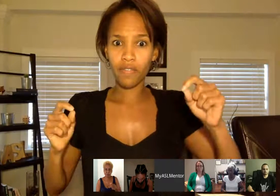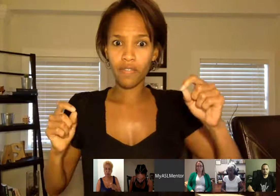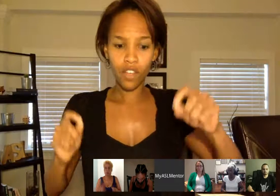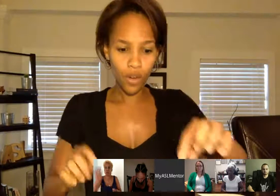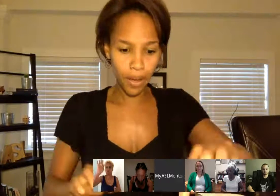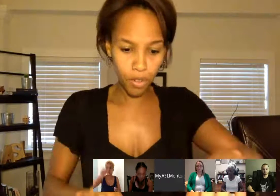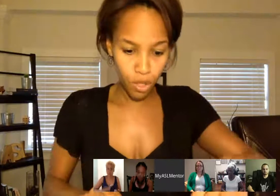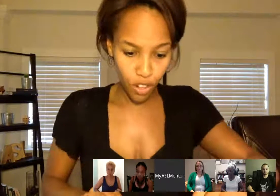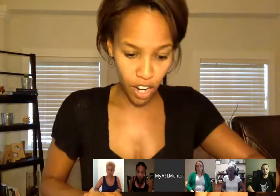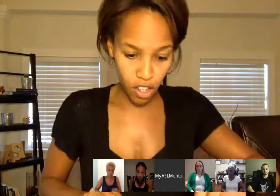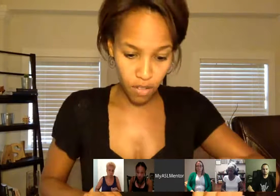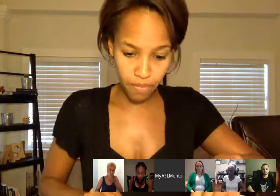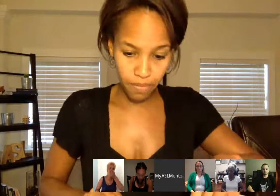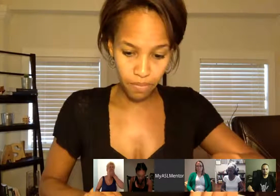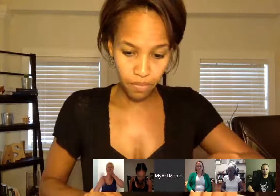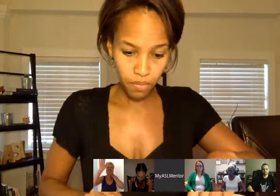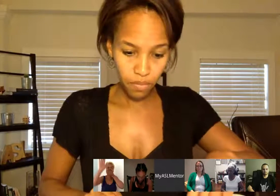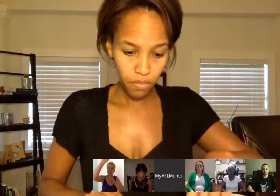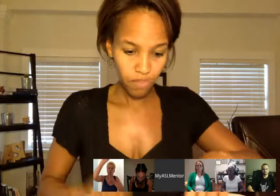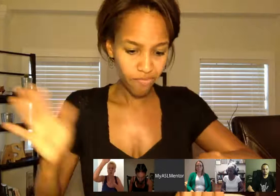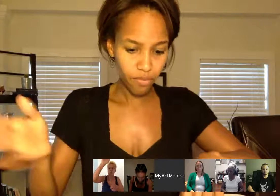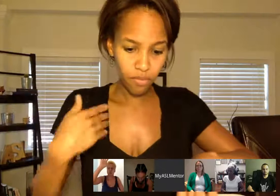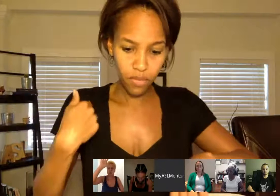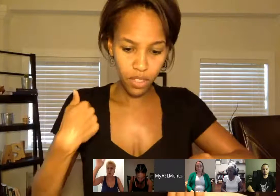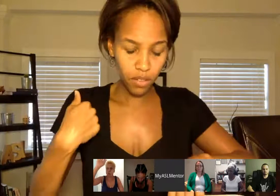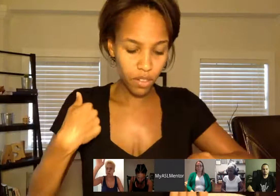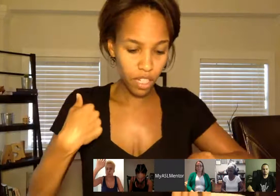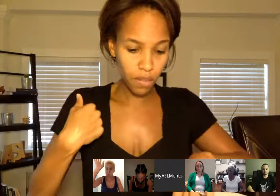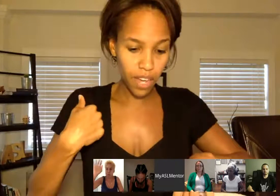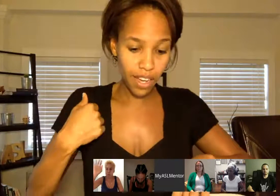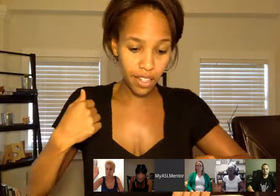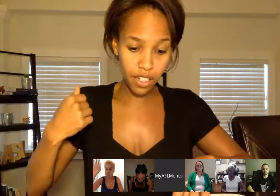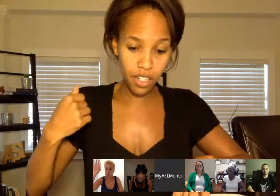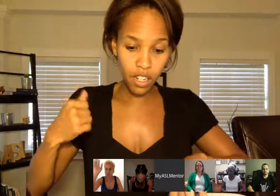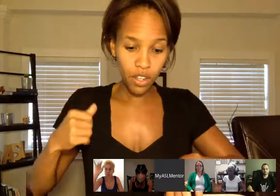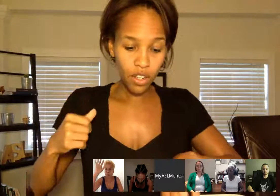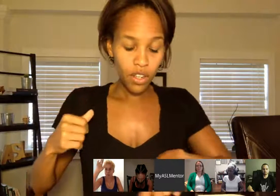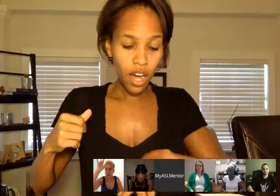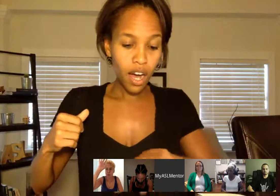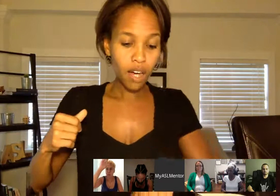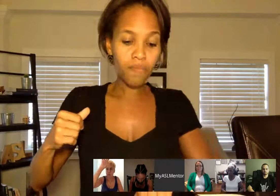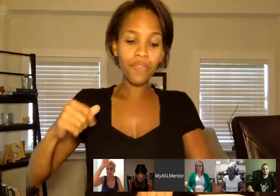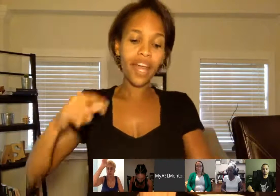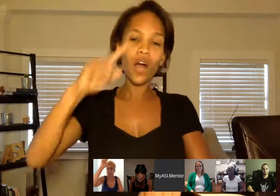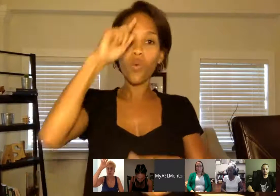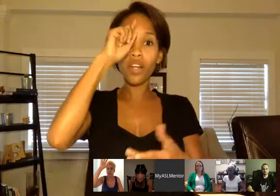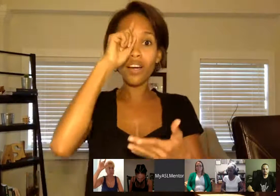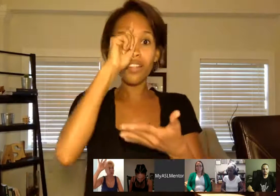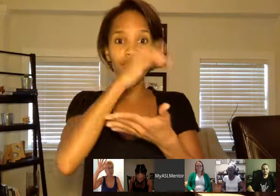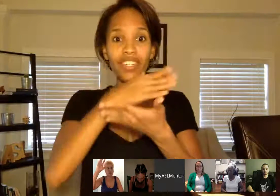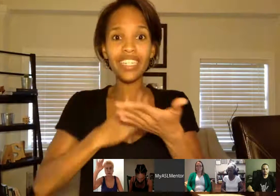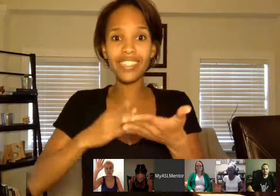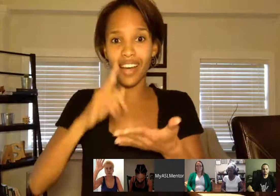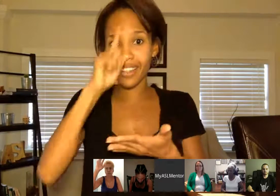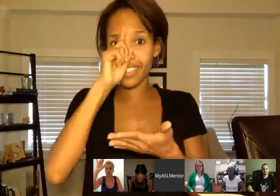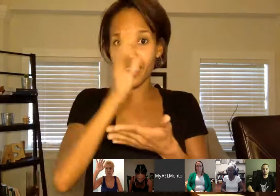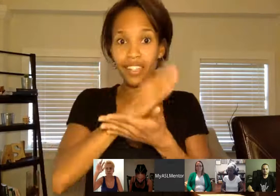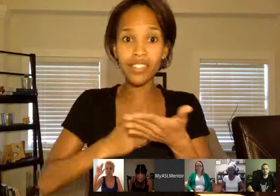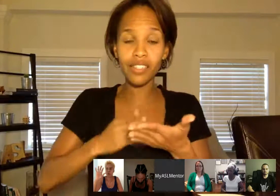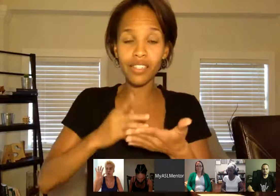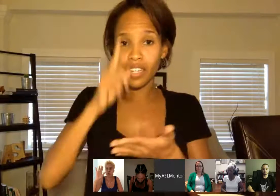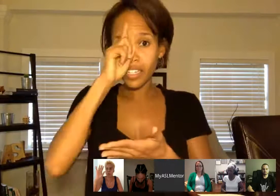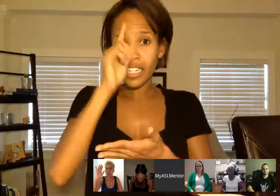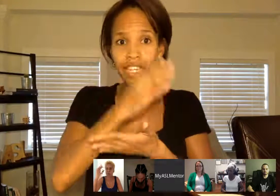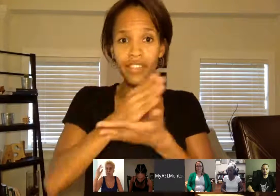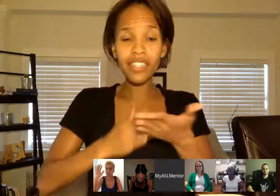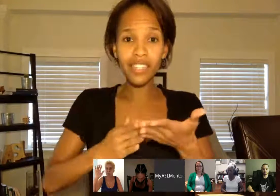Okay, we'll move right along. Skip that. At 111, he signs